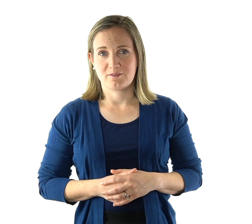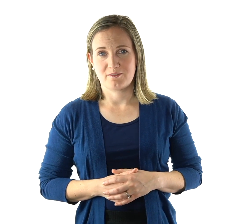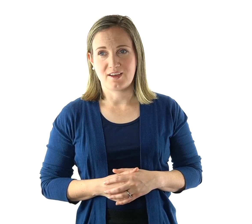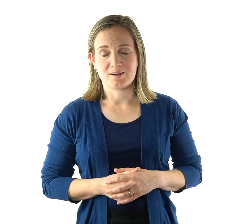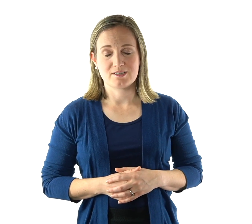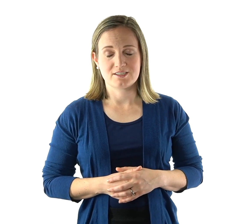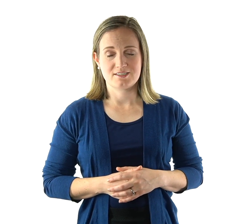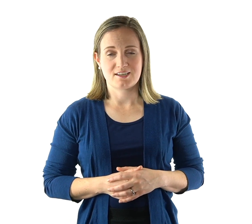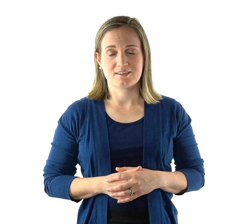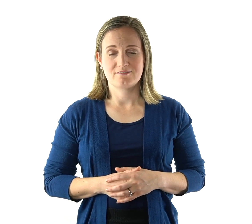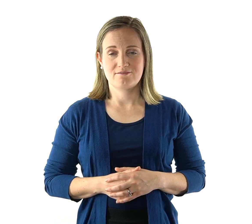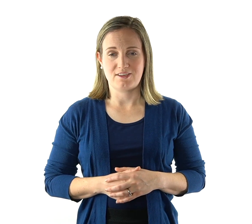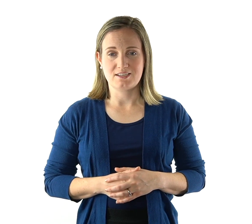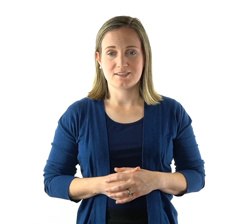of how I could sign feet.